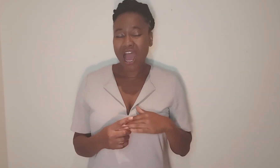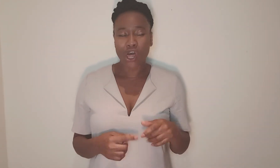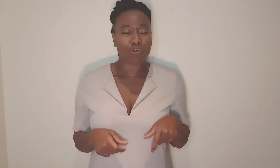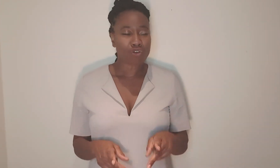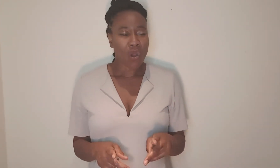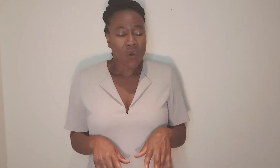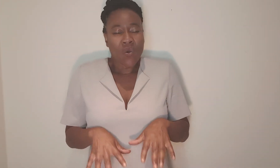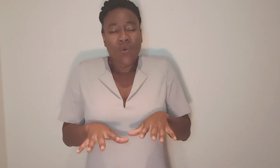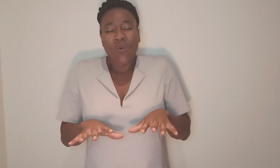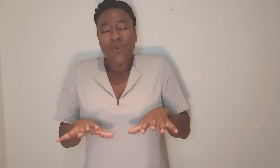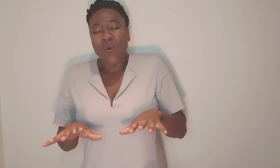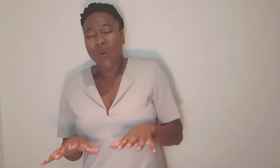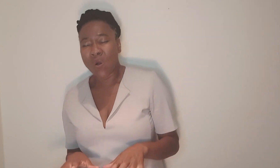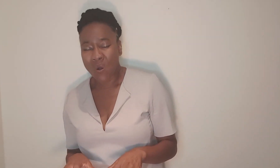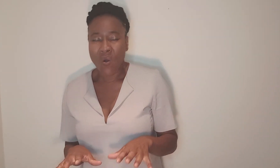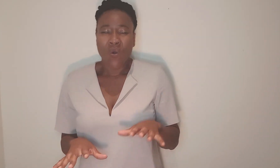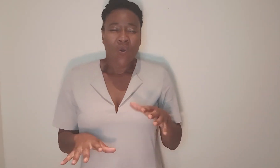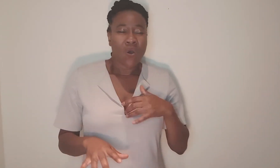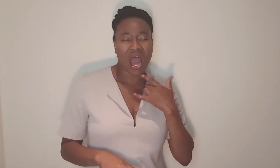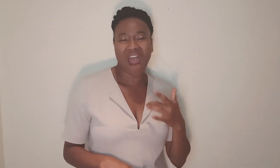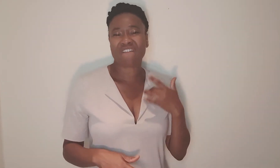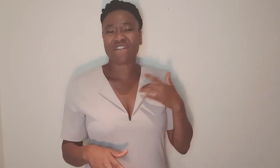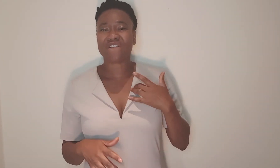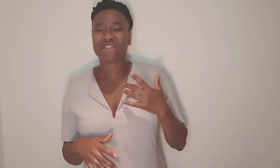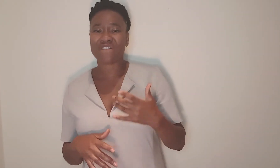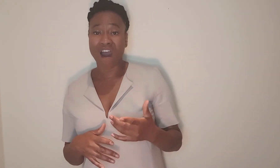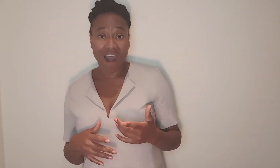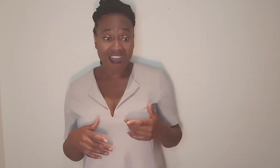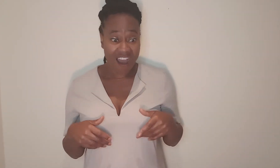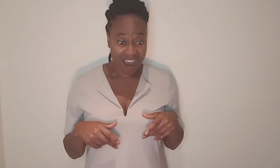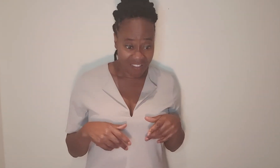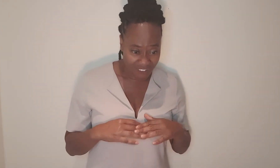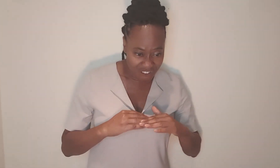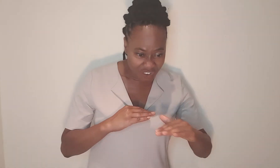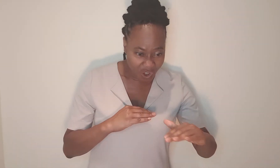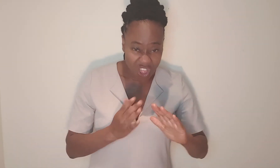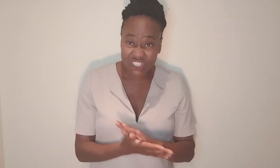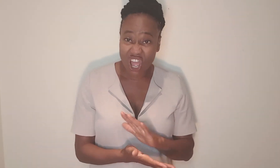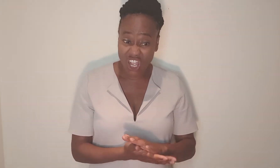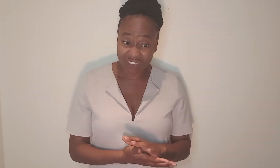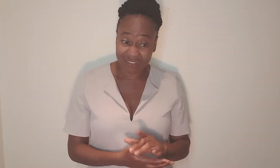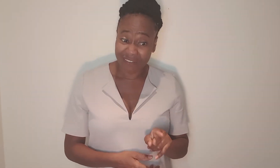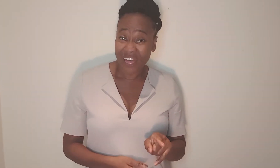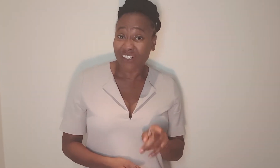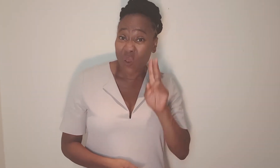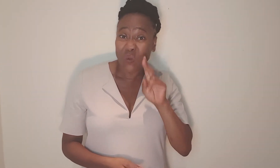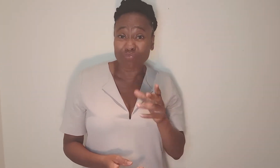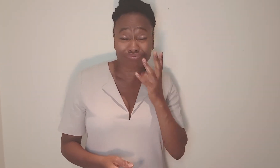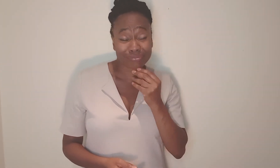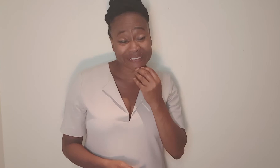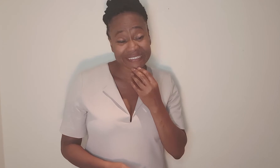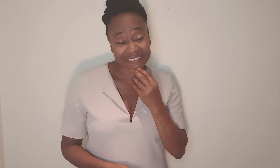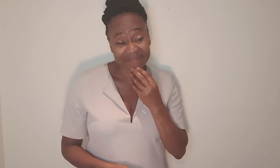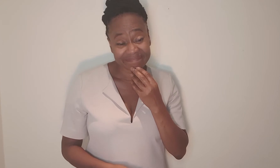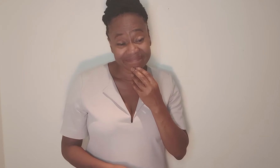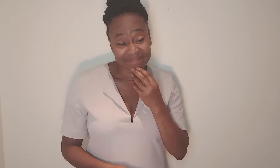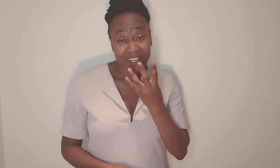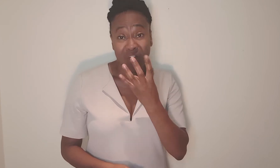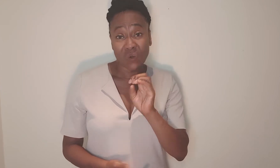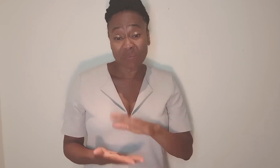life. Even the dirt on the floor looks pretty. And I'm 40 minutes in and full of this road, this place, this home that